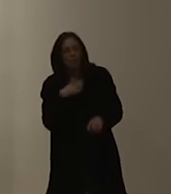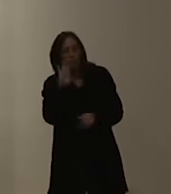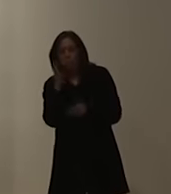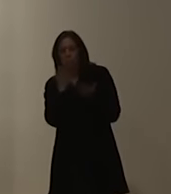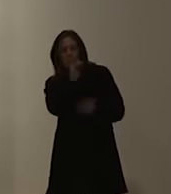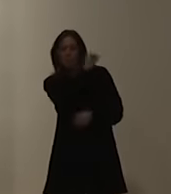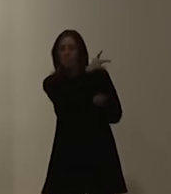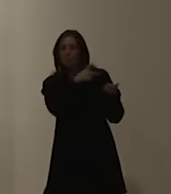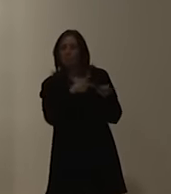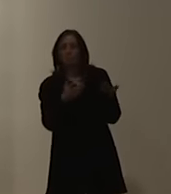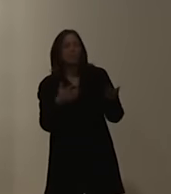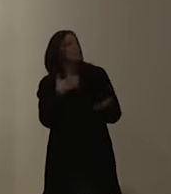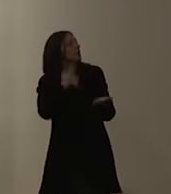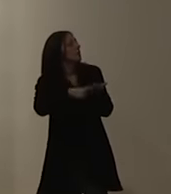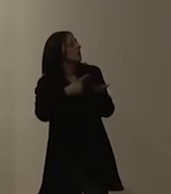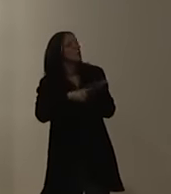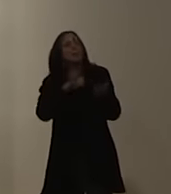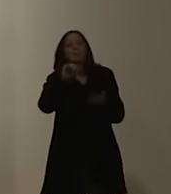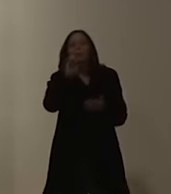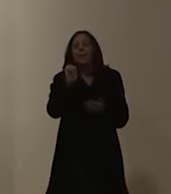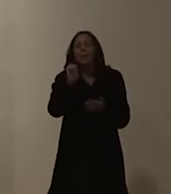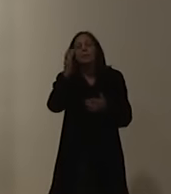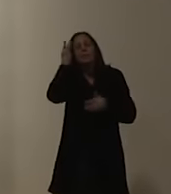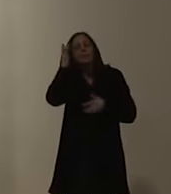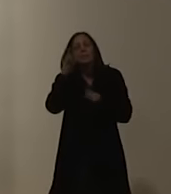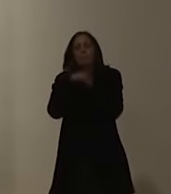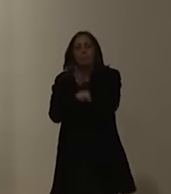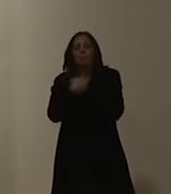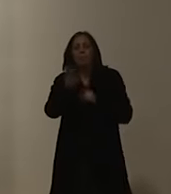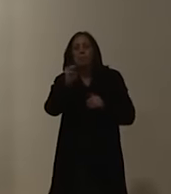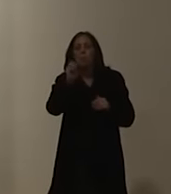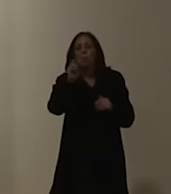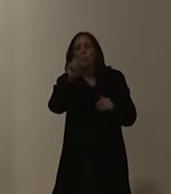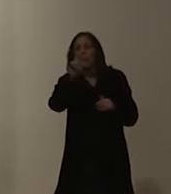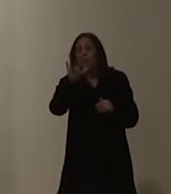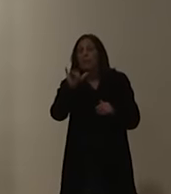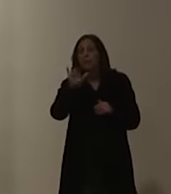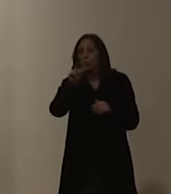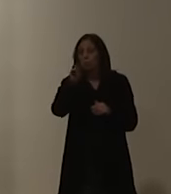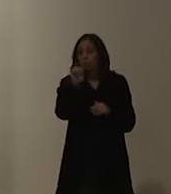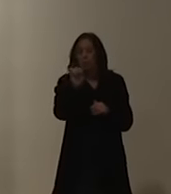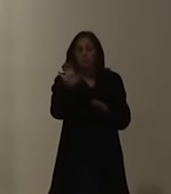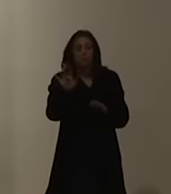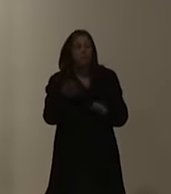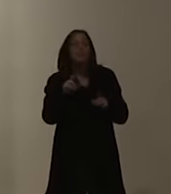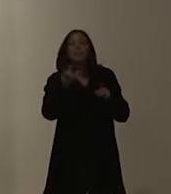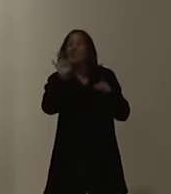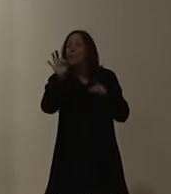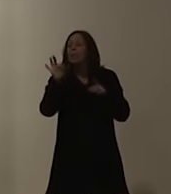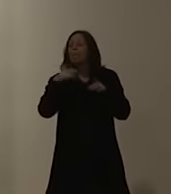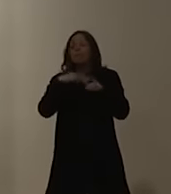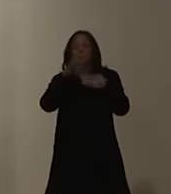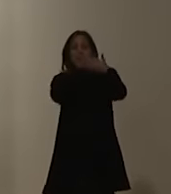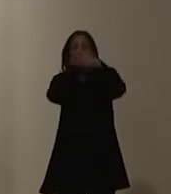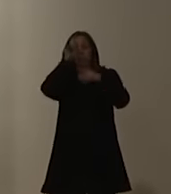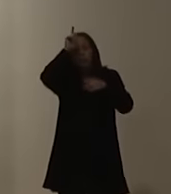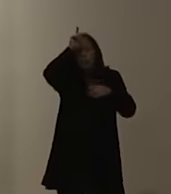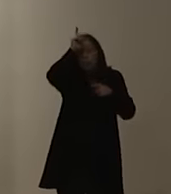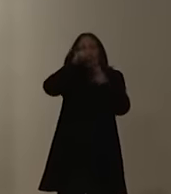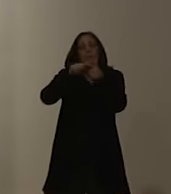viral hemorrhagic fever, the same one we talked about, Marburg, in Germany in Central Europe, that is